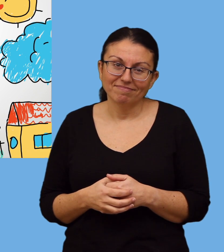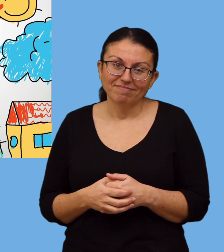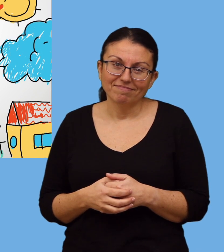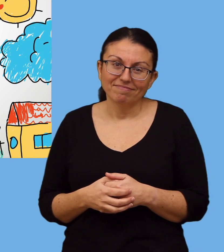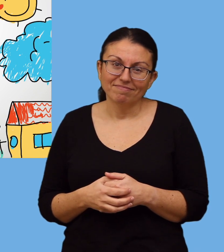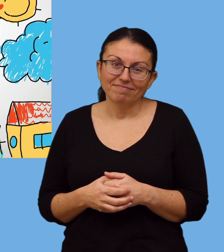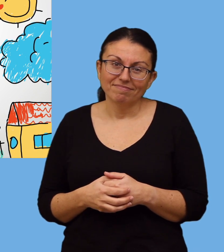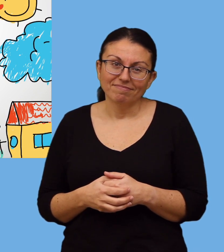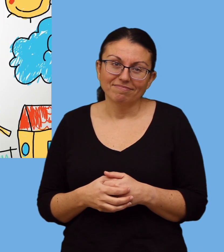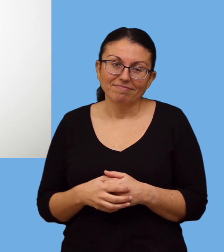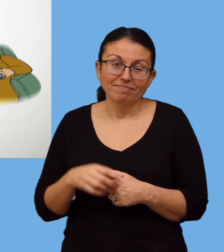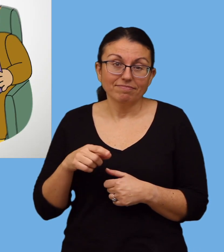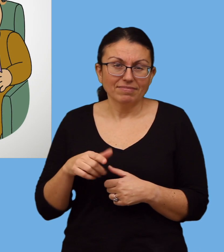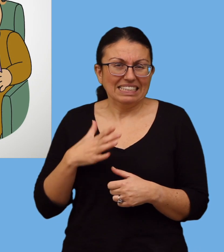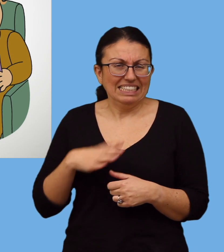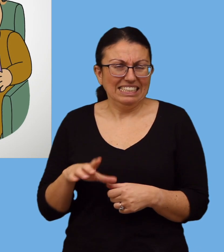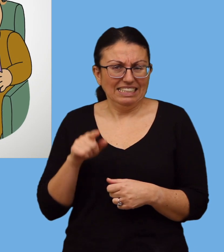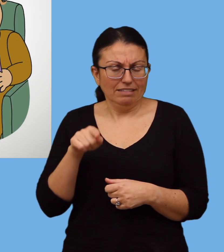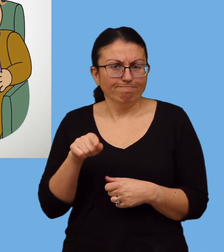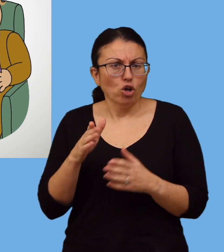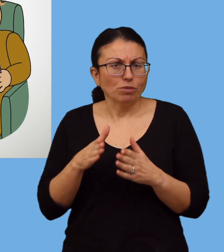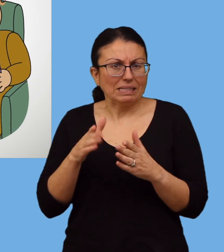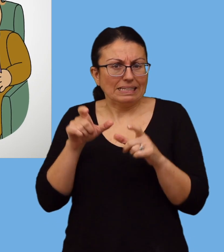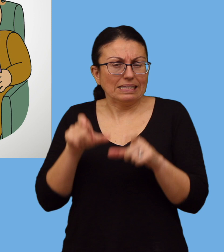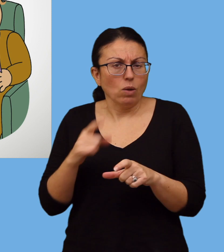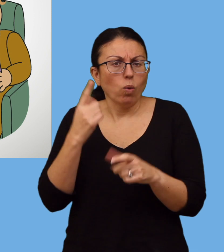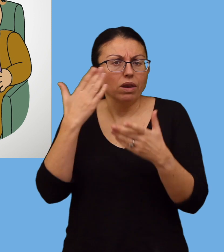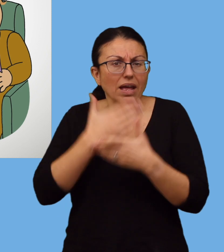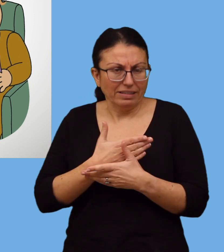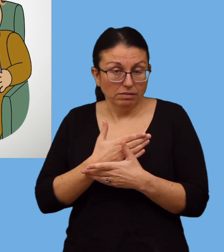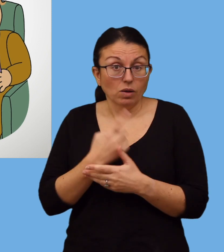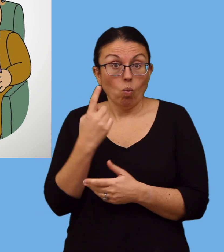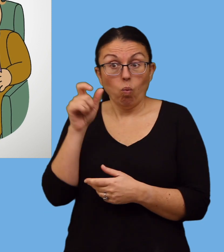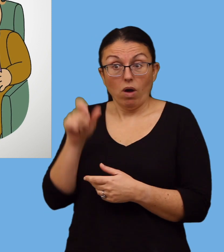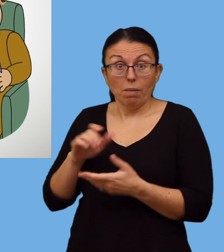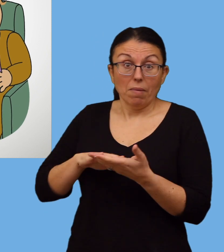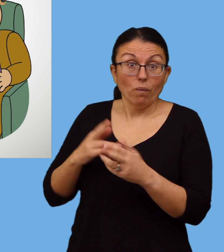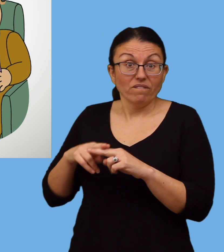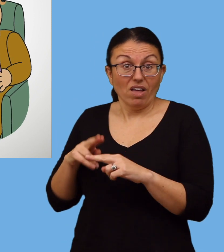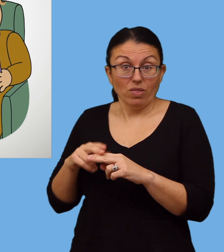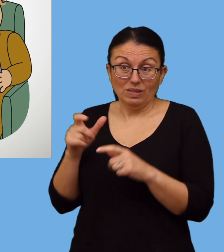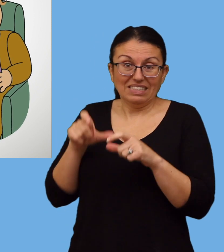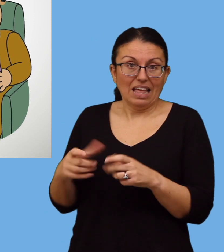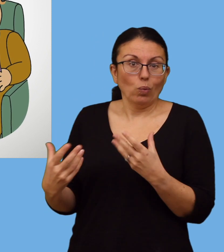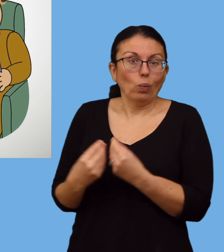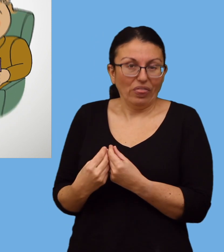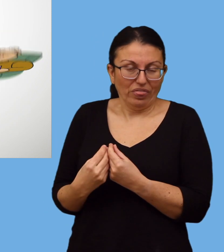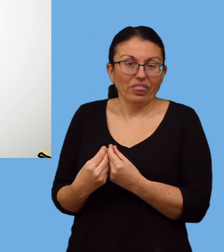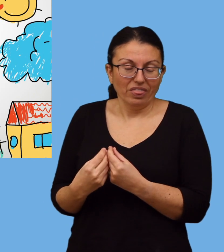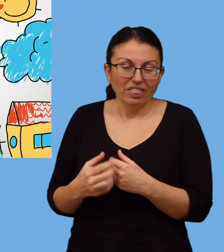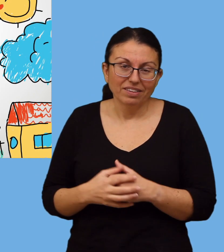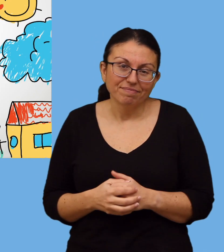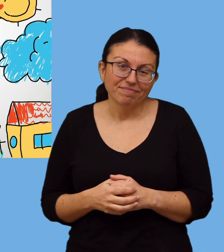Staying in hospital. I needed to stay in hospital for one night. What if my parents could stay with me?